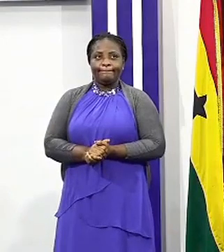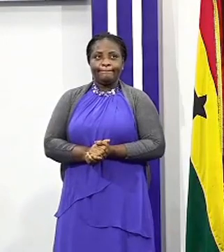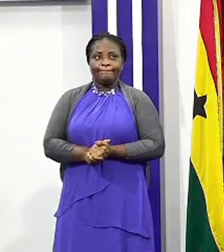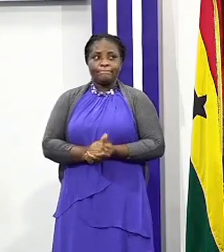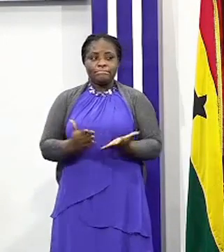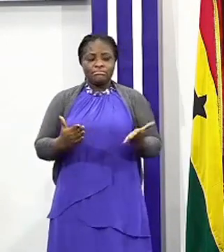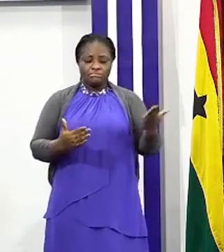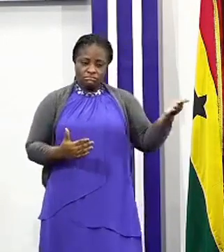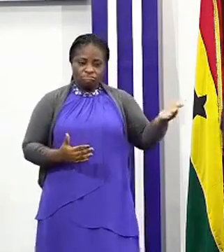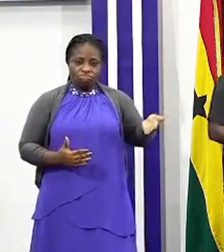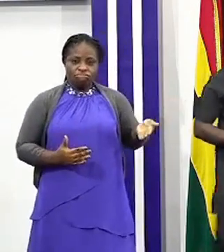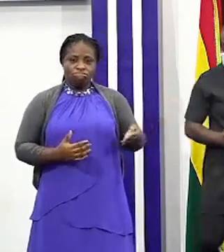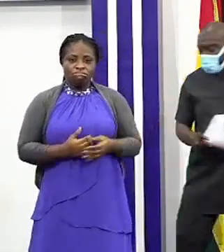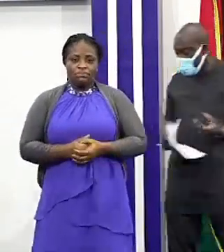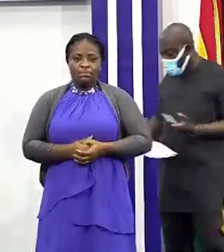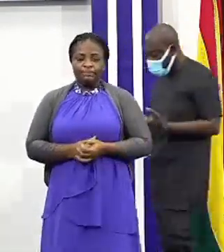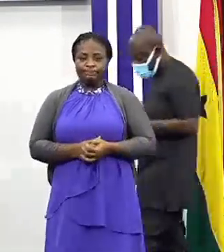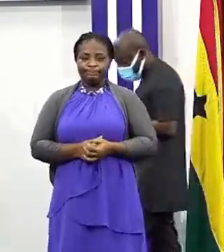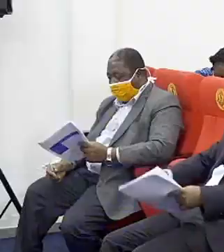Okay, so you please take this